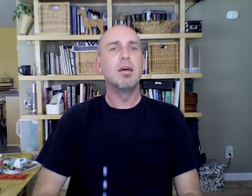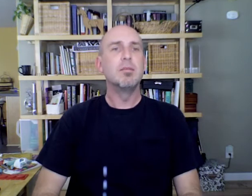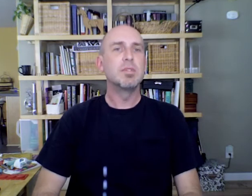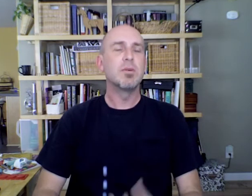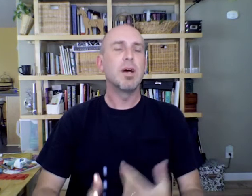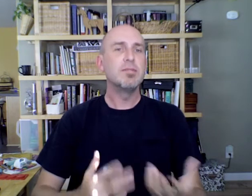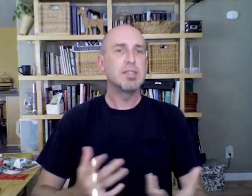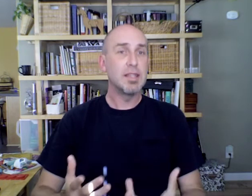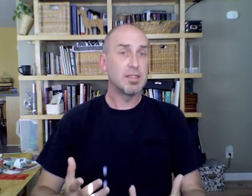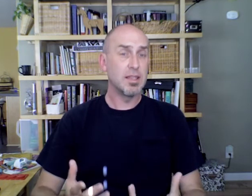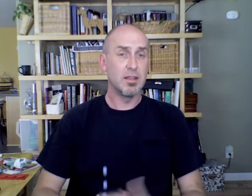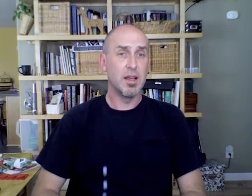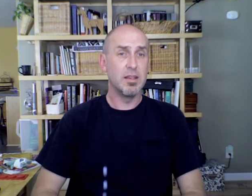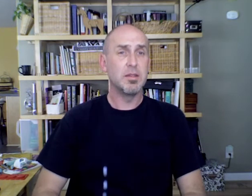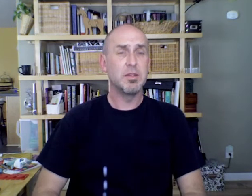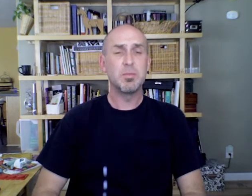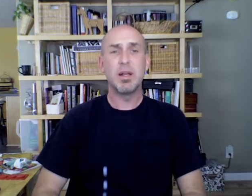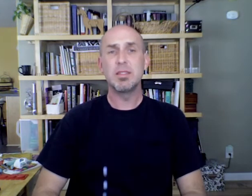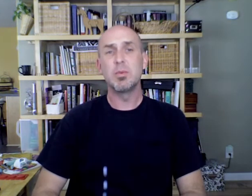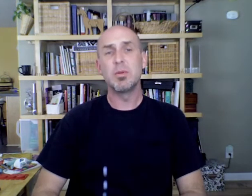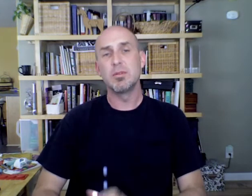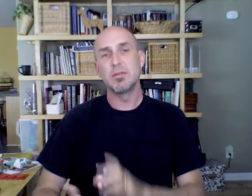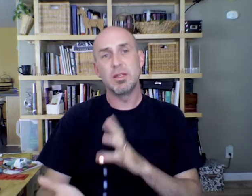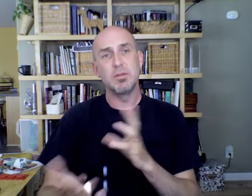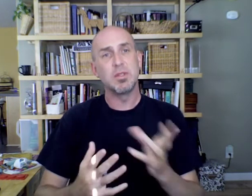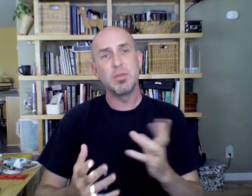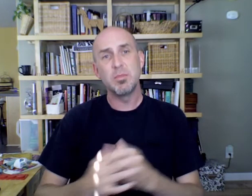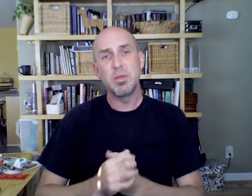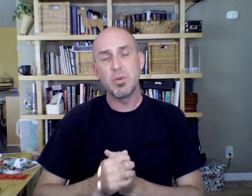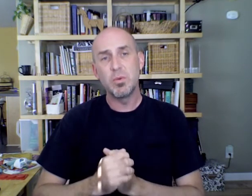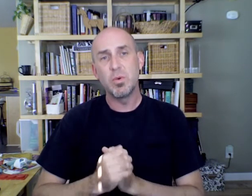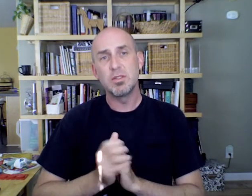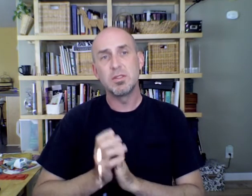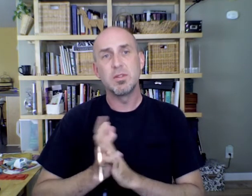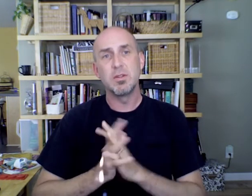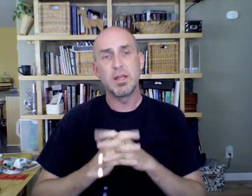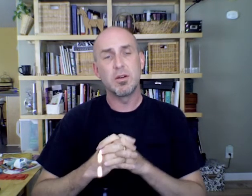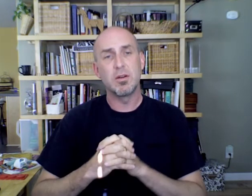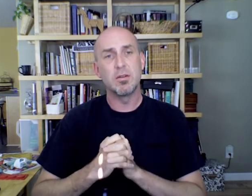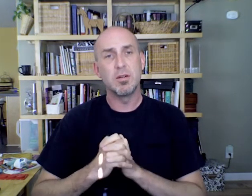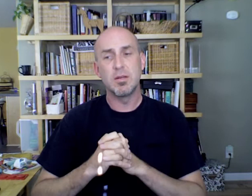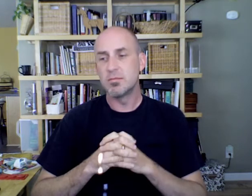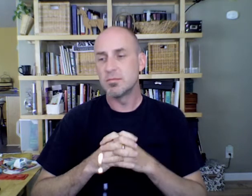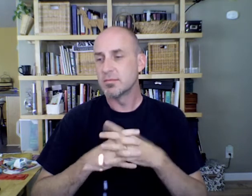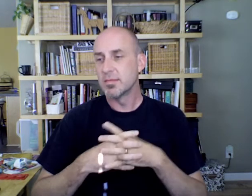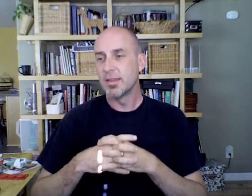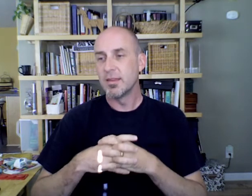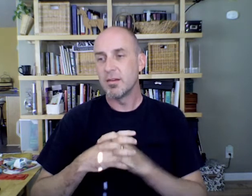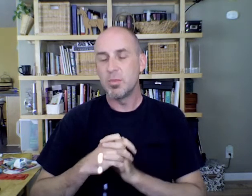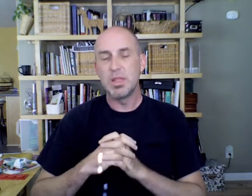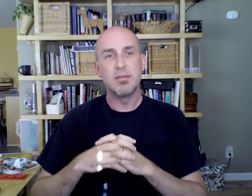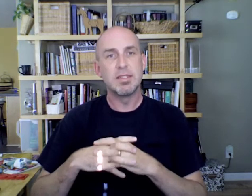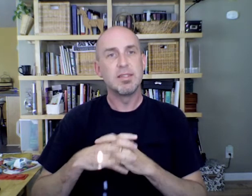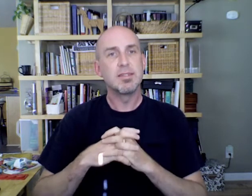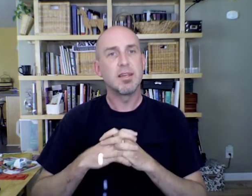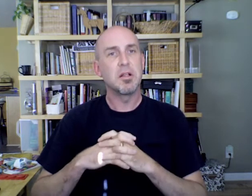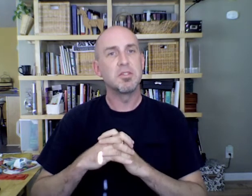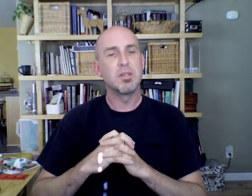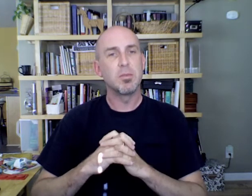So I've seen that sign a lot. It's possible, I know some of the people who watch this video, like our beloved psychologist Tim Conway,